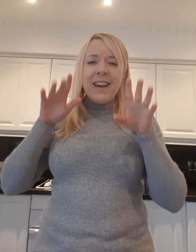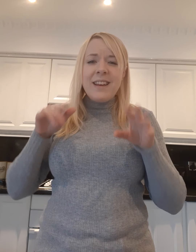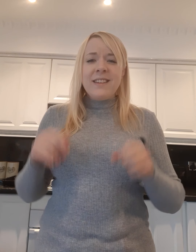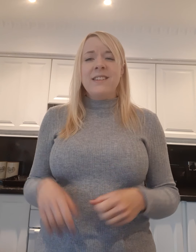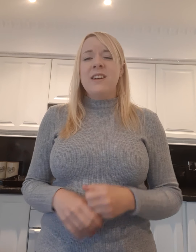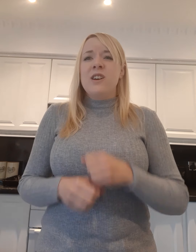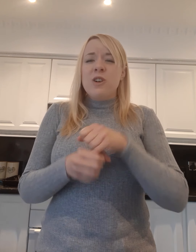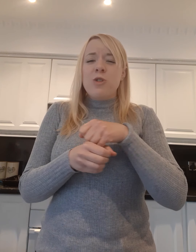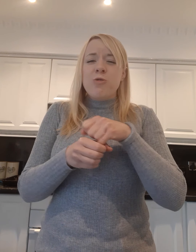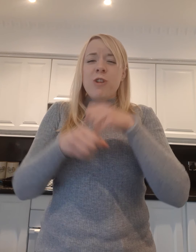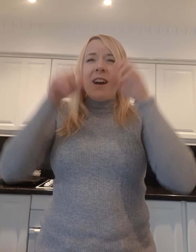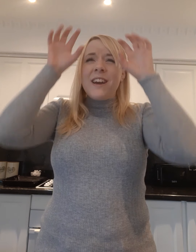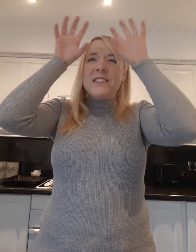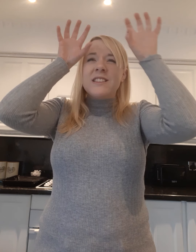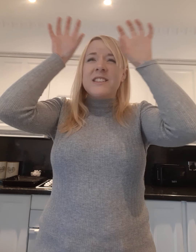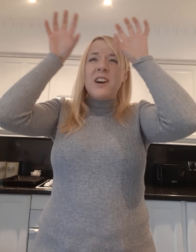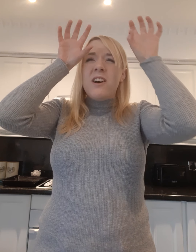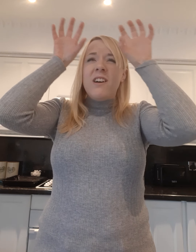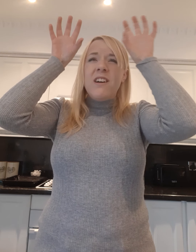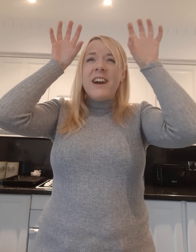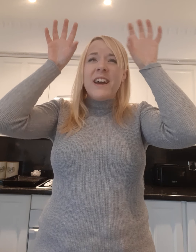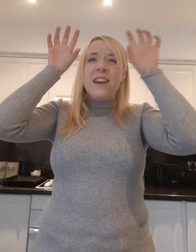rain, grey skies,